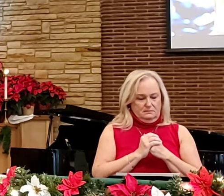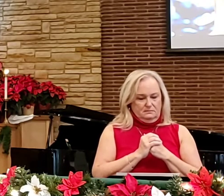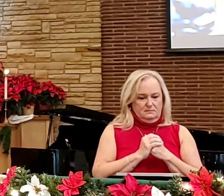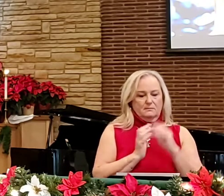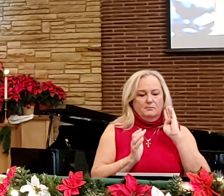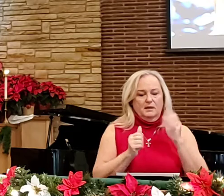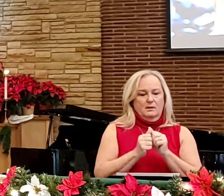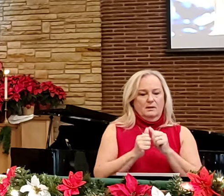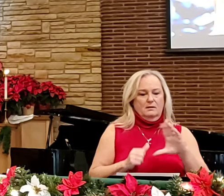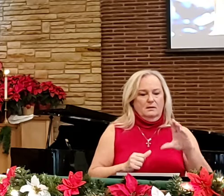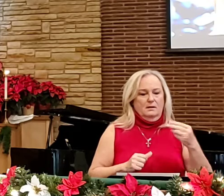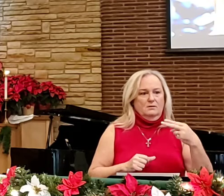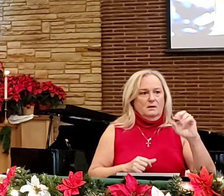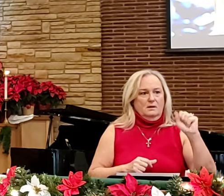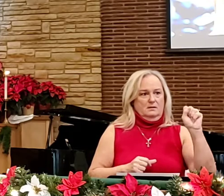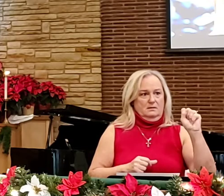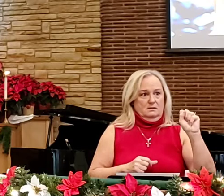Be with Chris